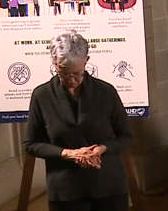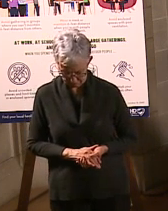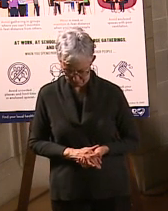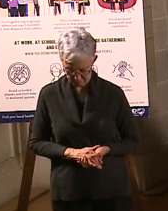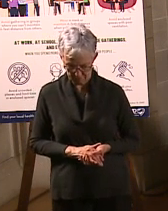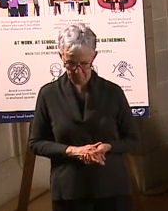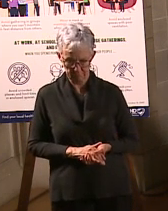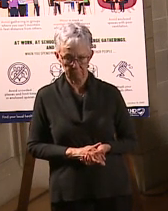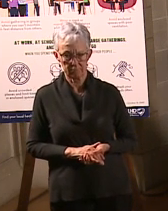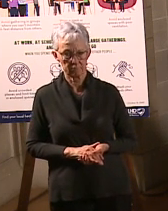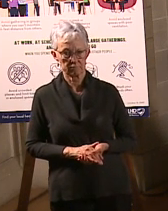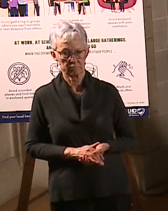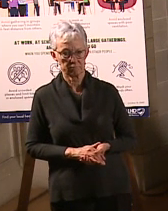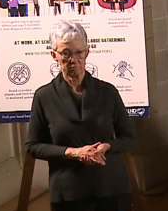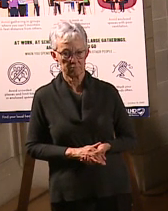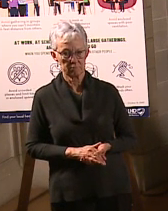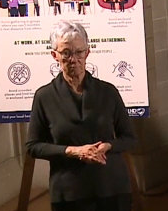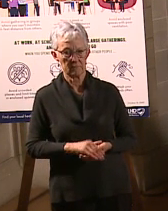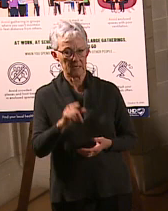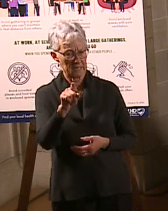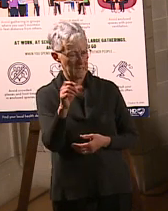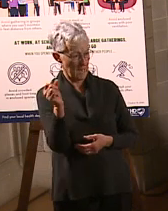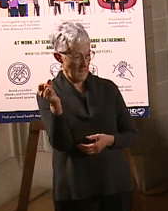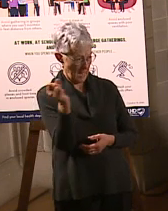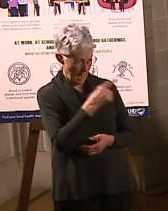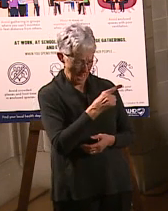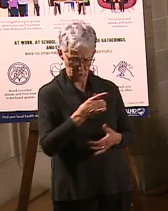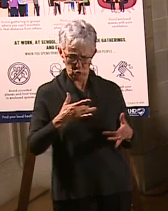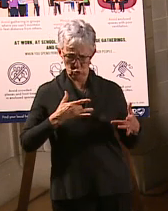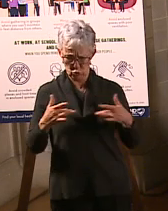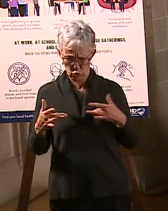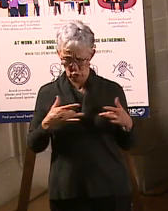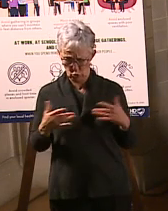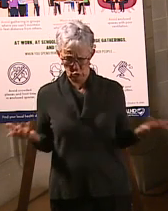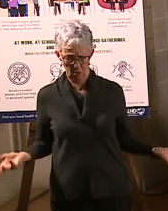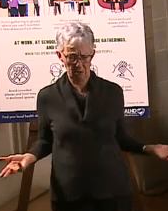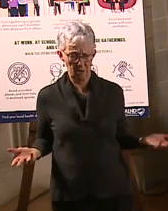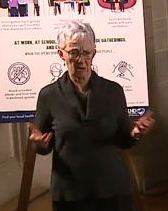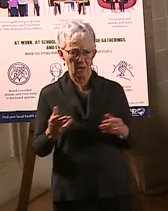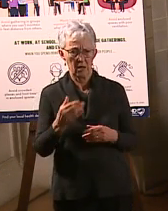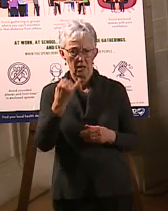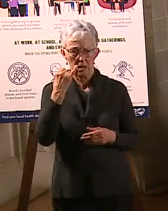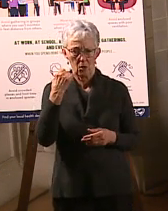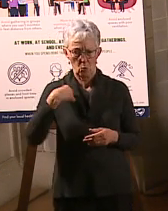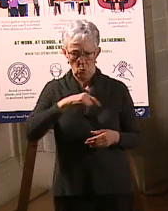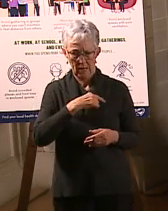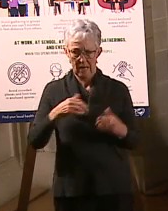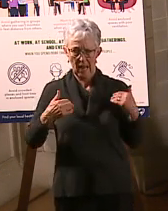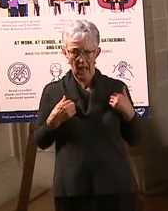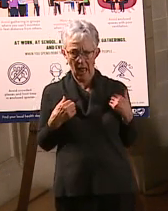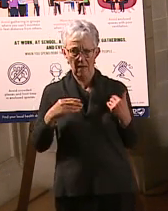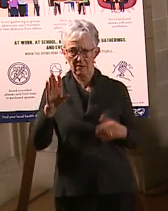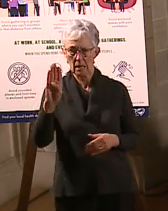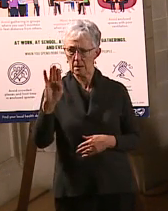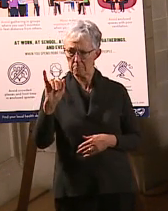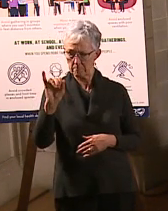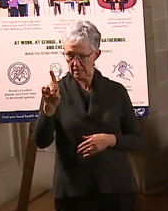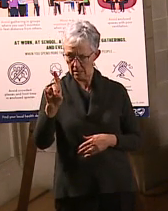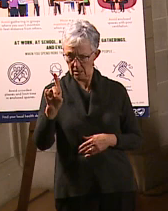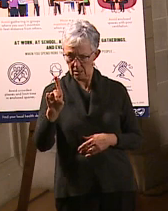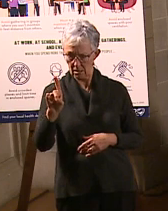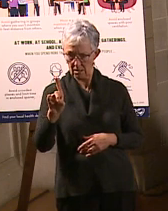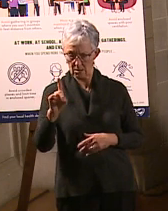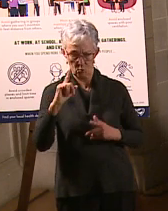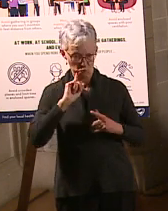you renegotiate and then you give them more money? So the question was, are we concerned about a precedent here that if